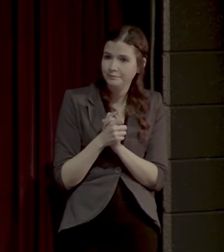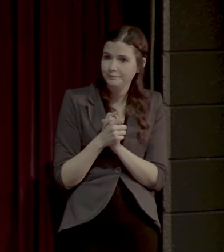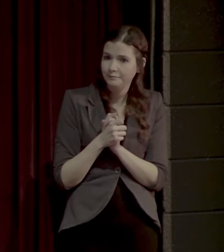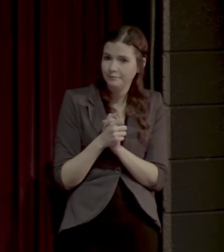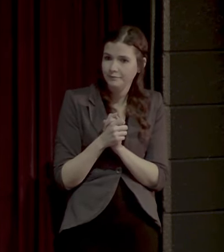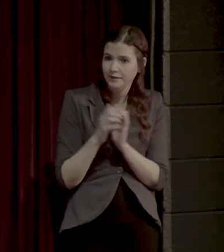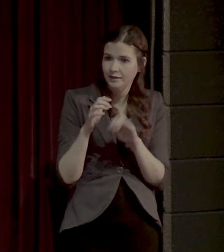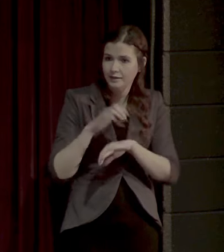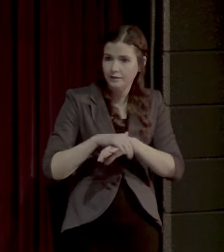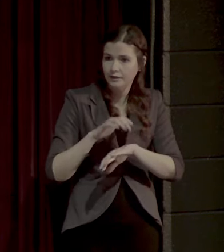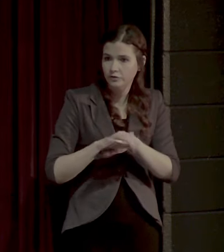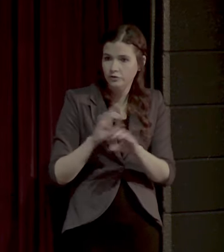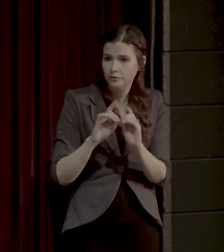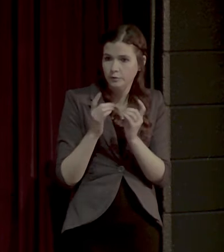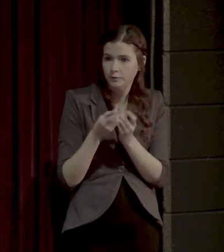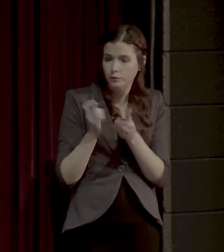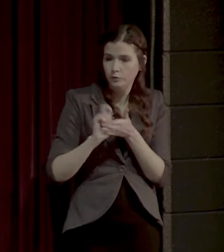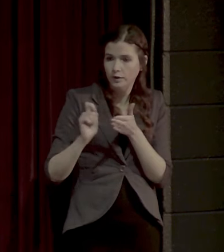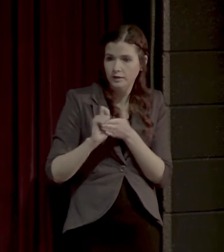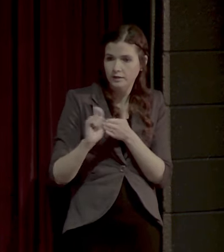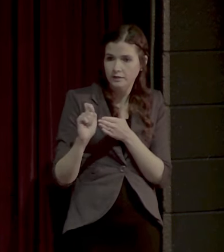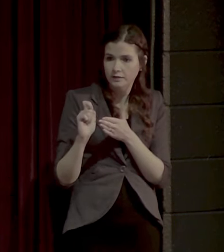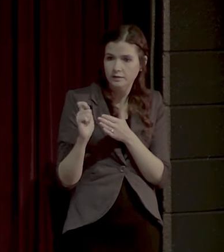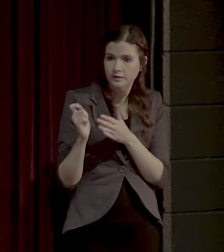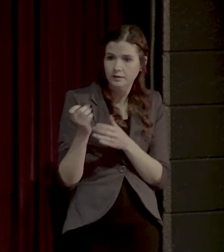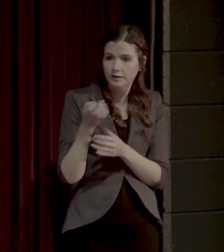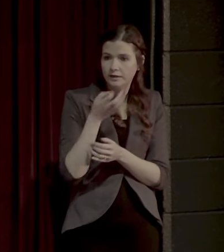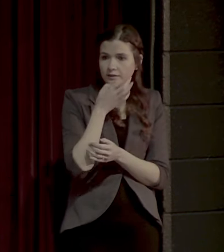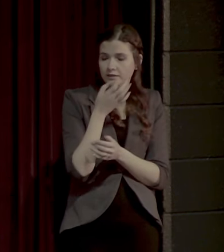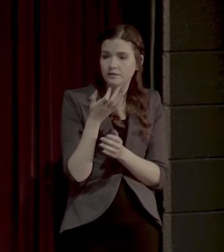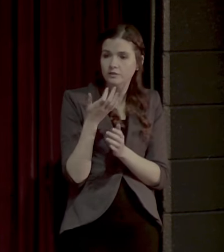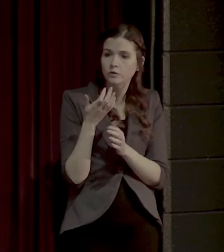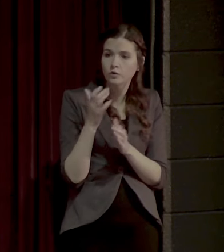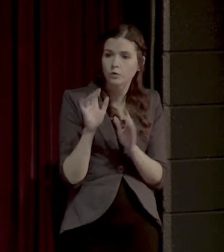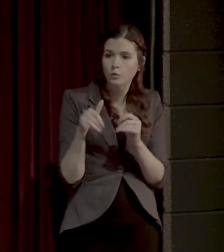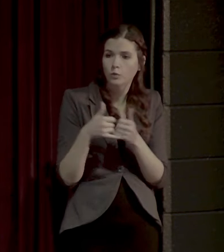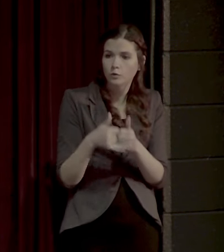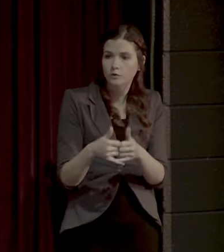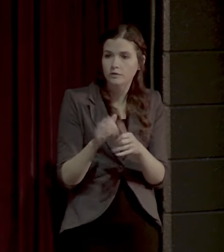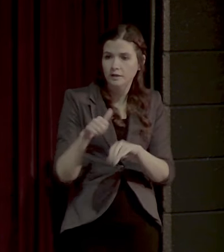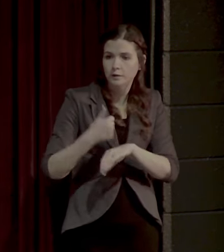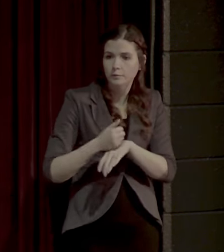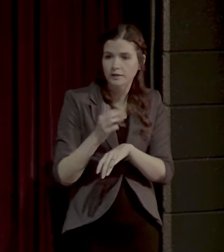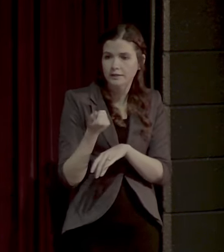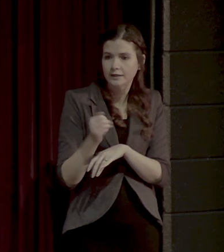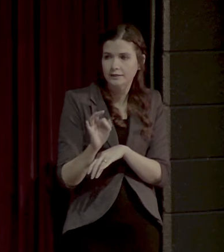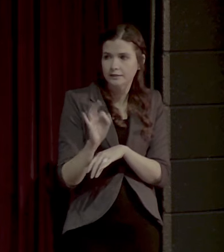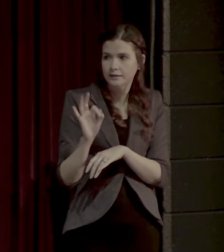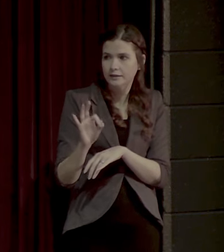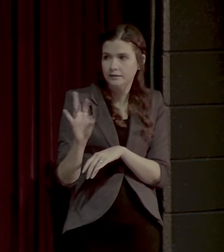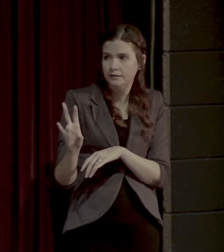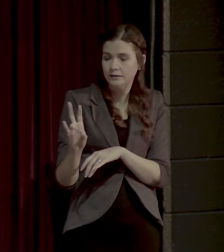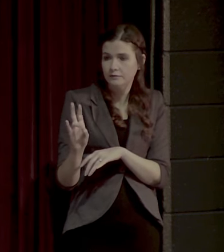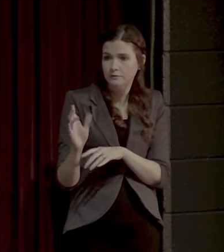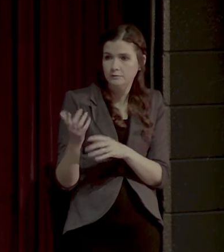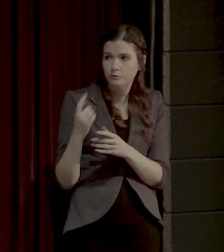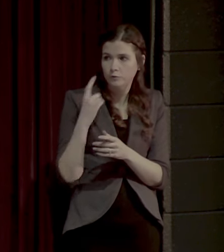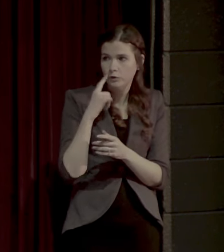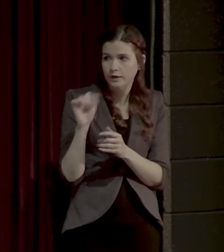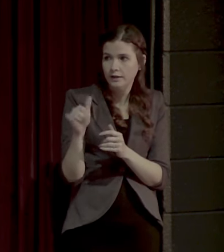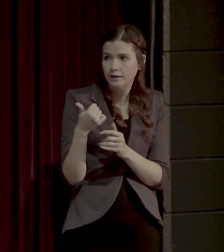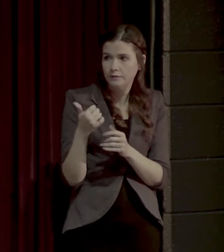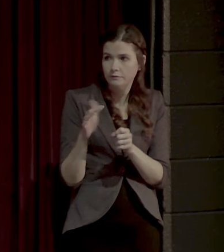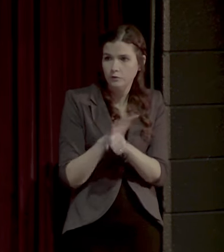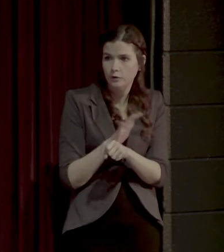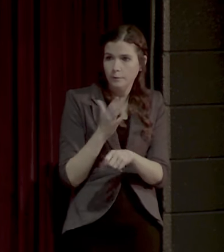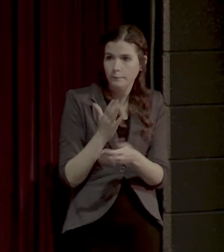The English Department's Writing Excellent Award was established in 1997 and is presented to any full or part-time student at Lake Region